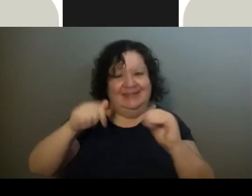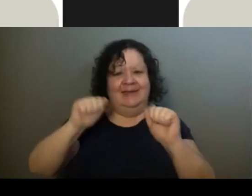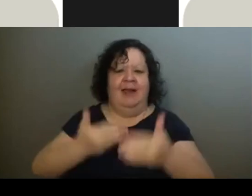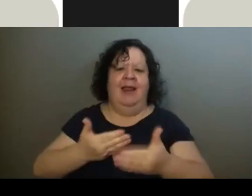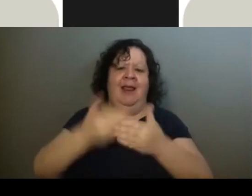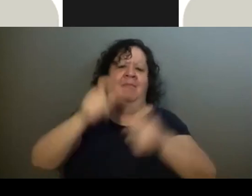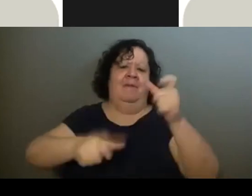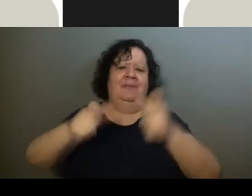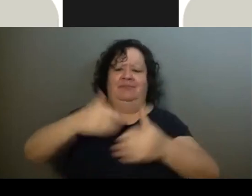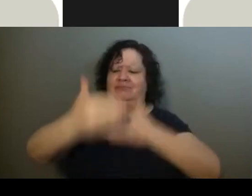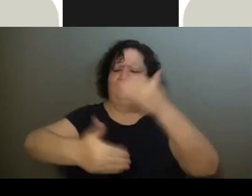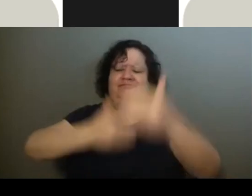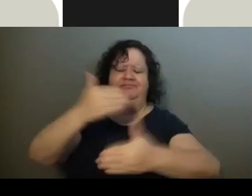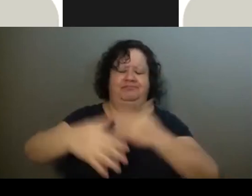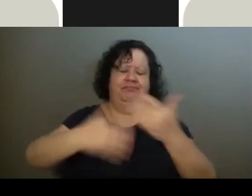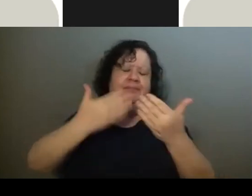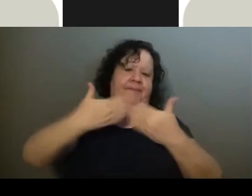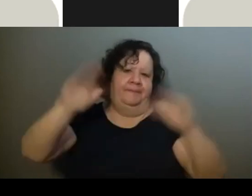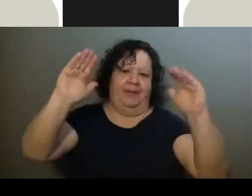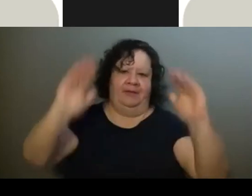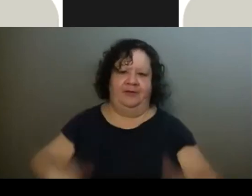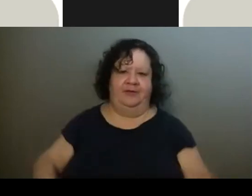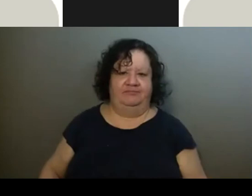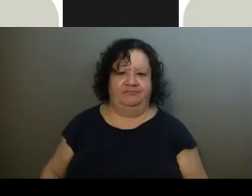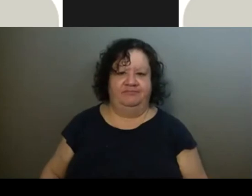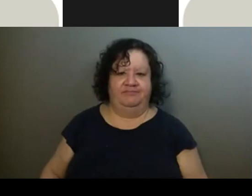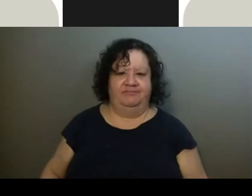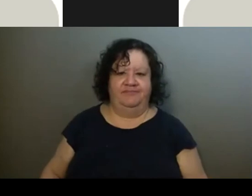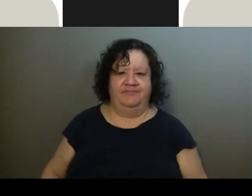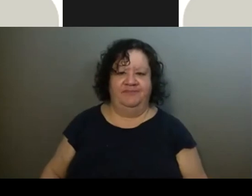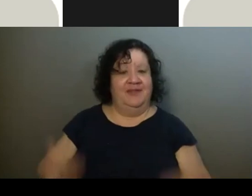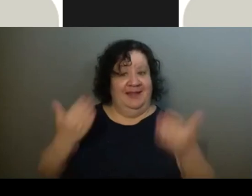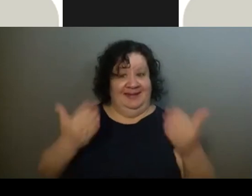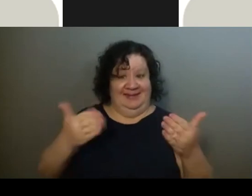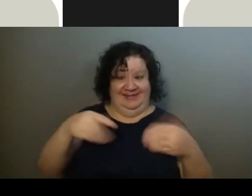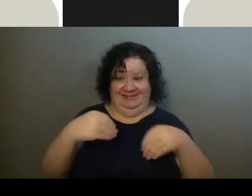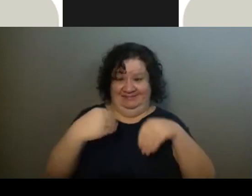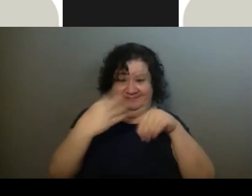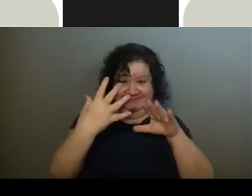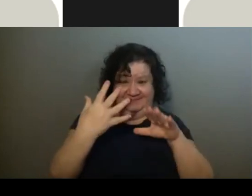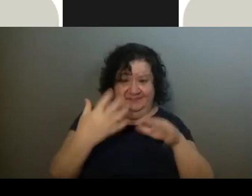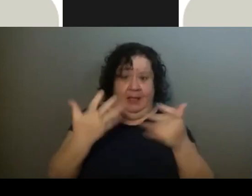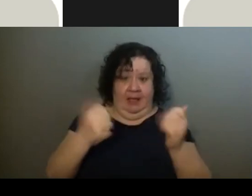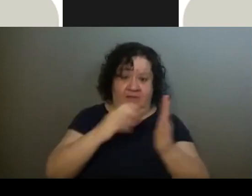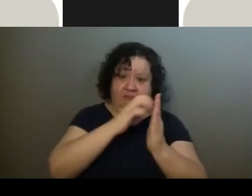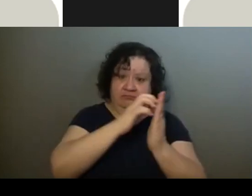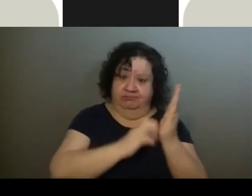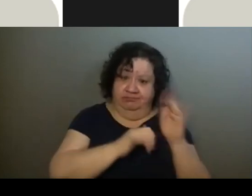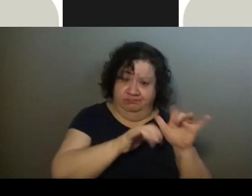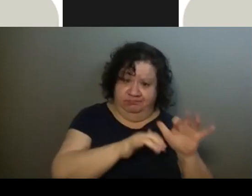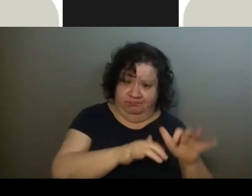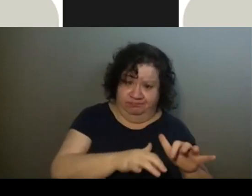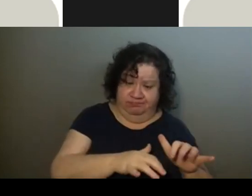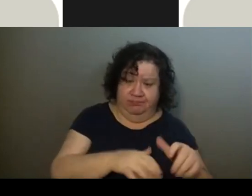transcript, along with the questions, answers, and reflections shared in the chat box, will be released after the event and shared with